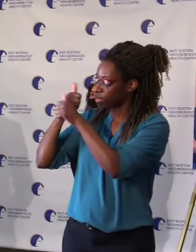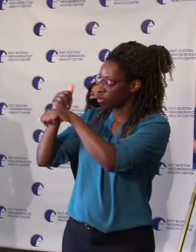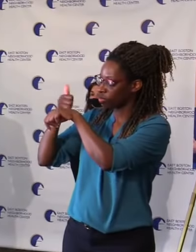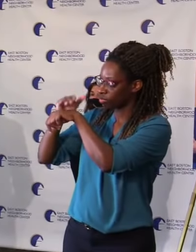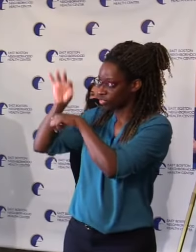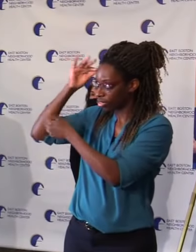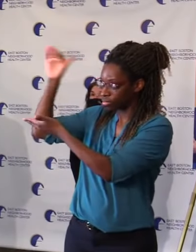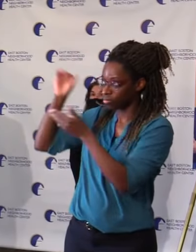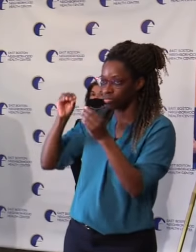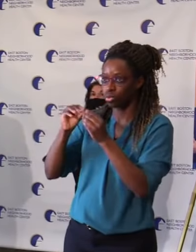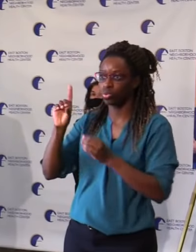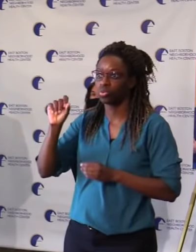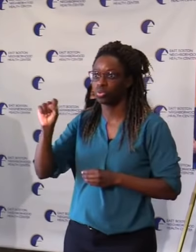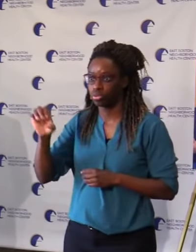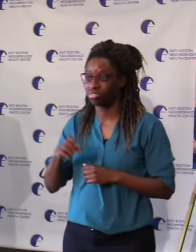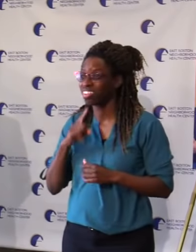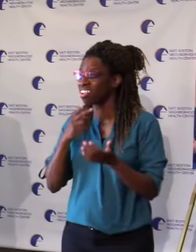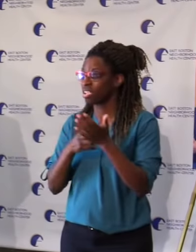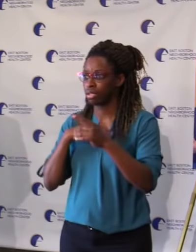where are we going to be in March?